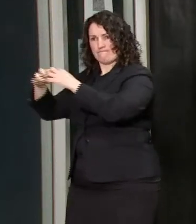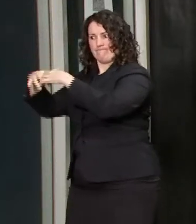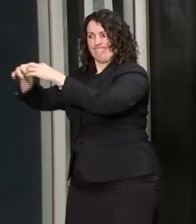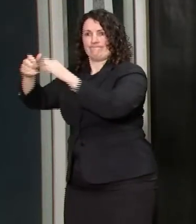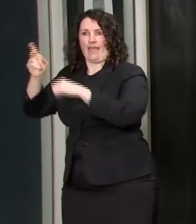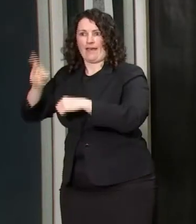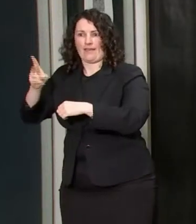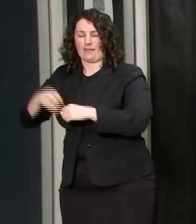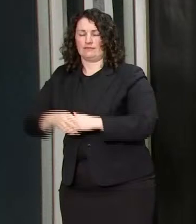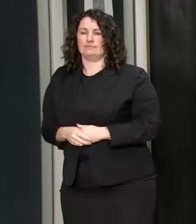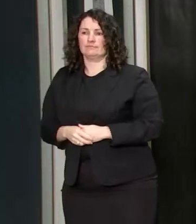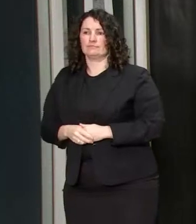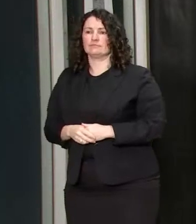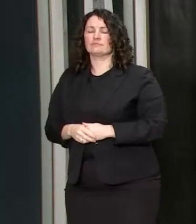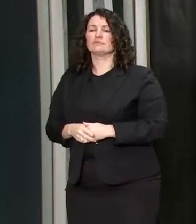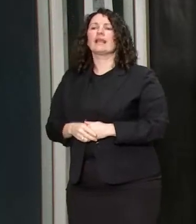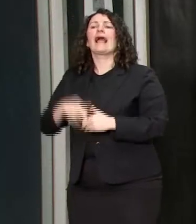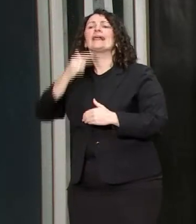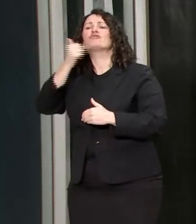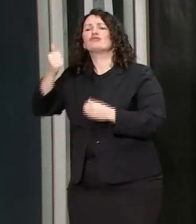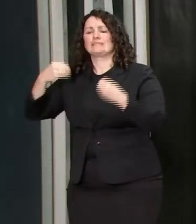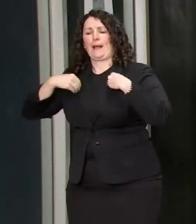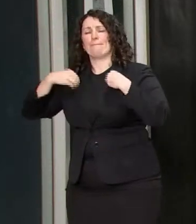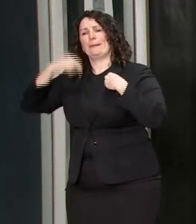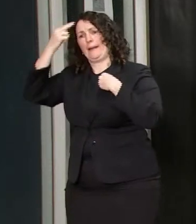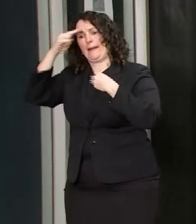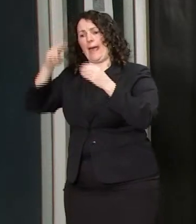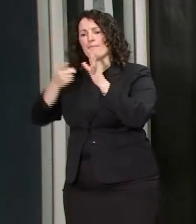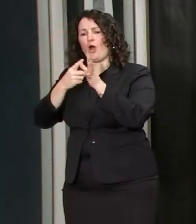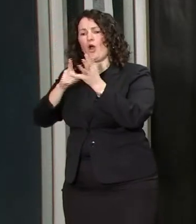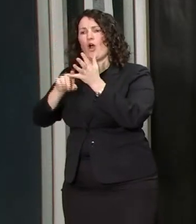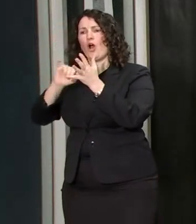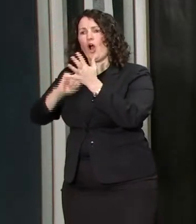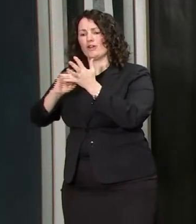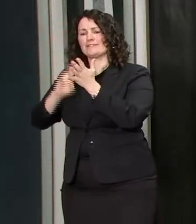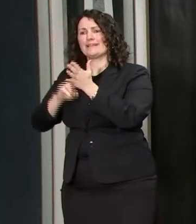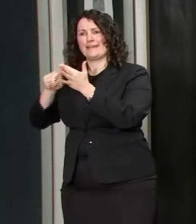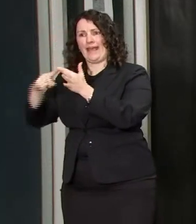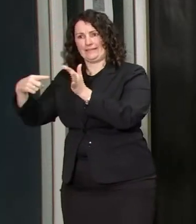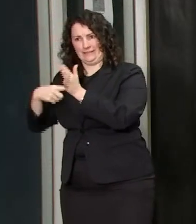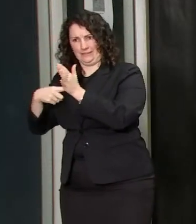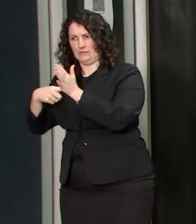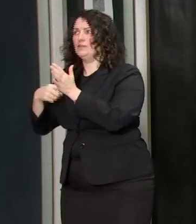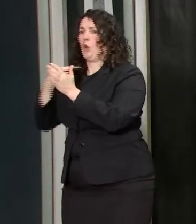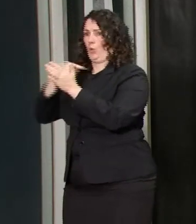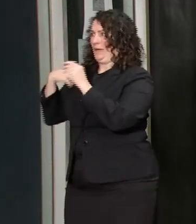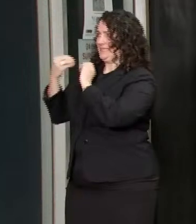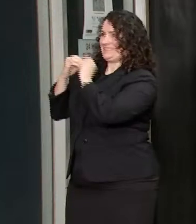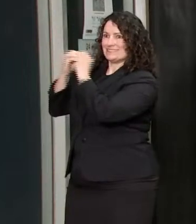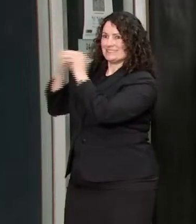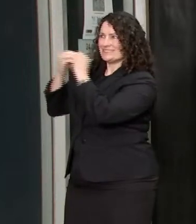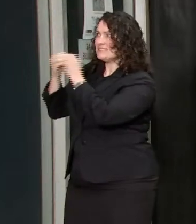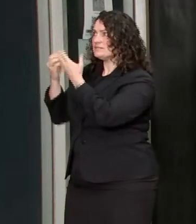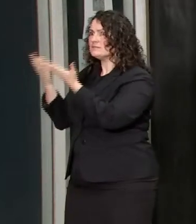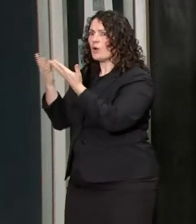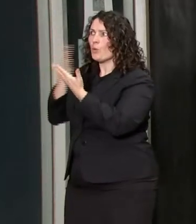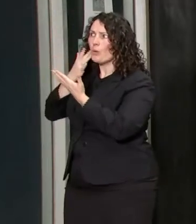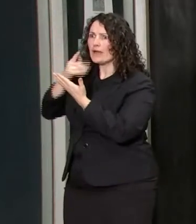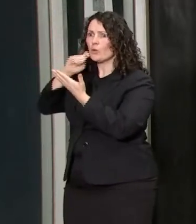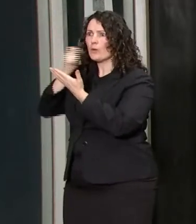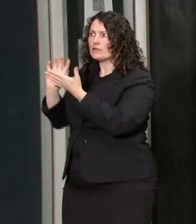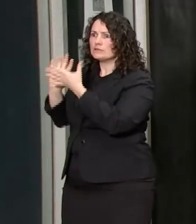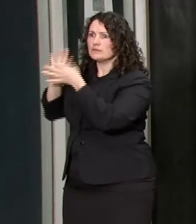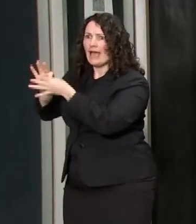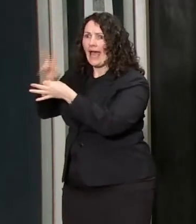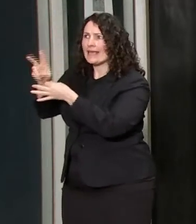footprint, it will be several days yet before some of the infrastructure can be restored and some of the power is regained to some of